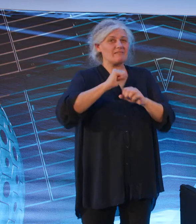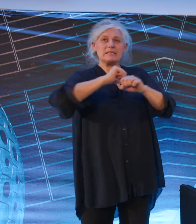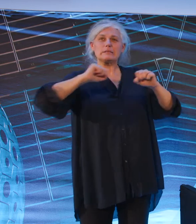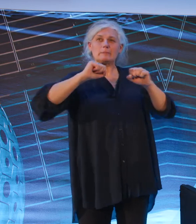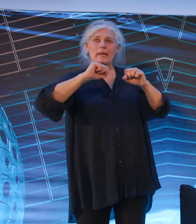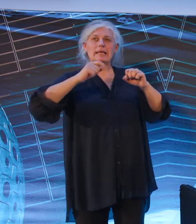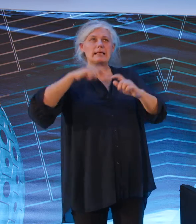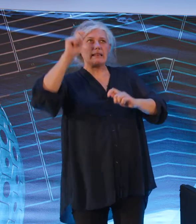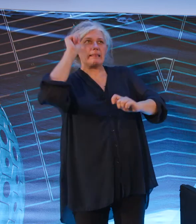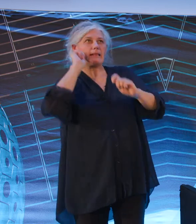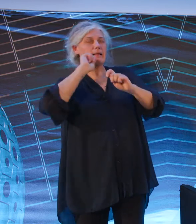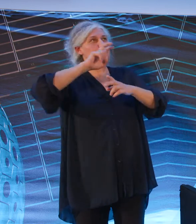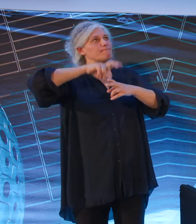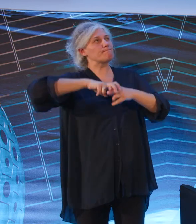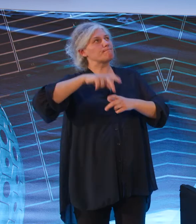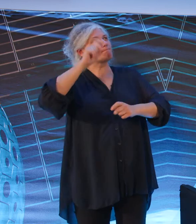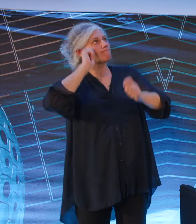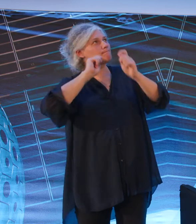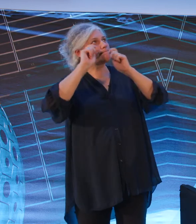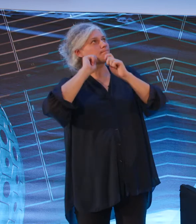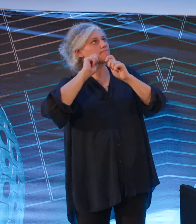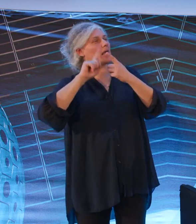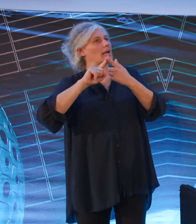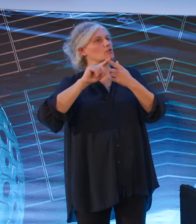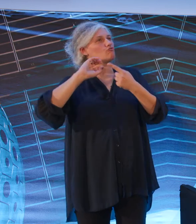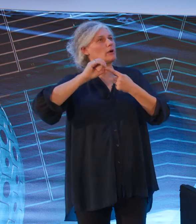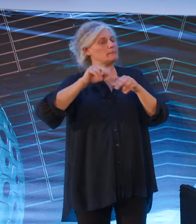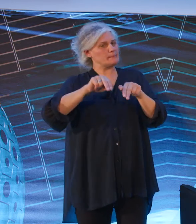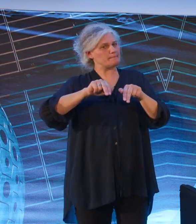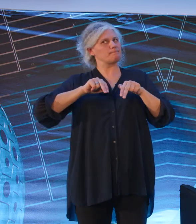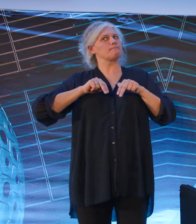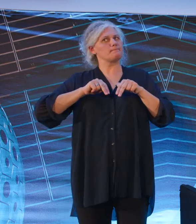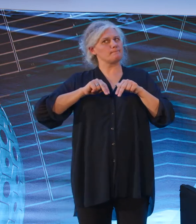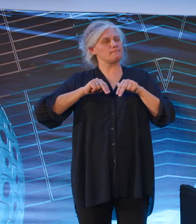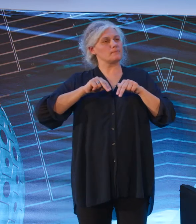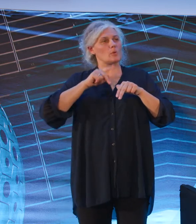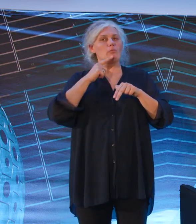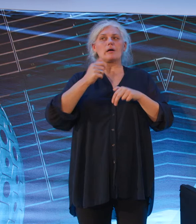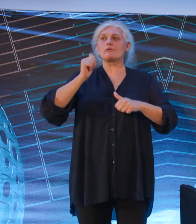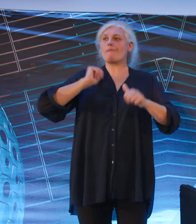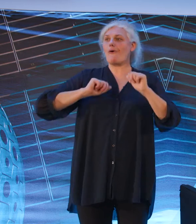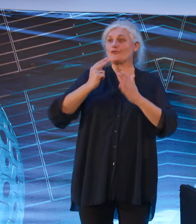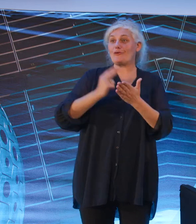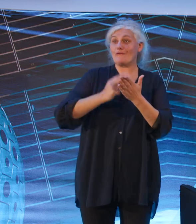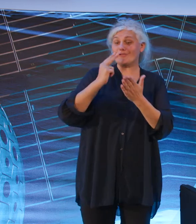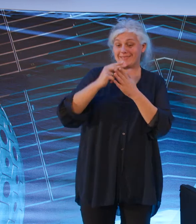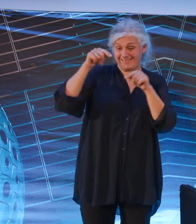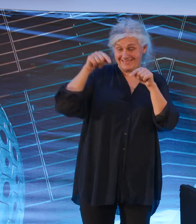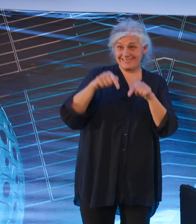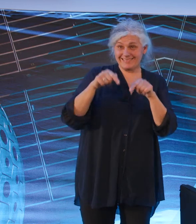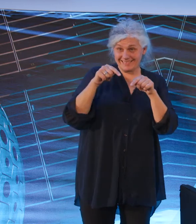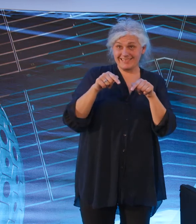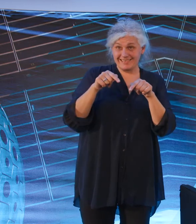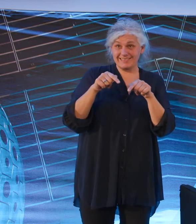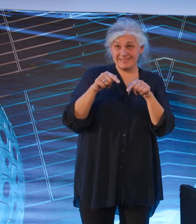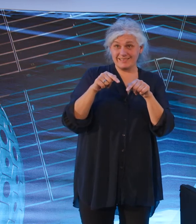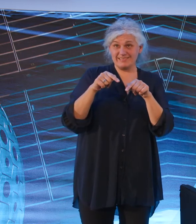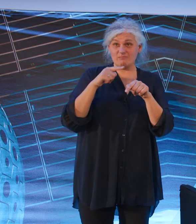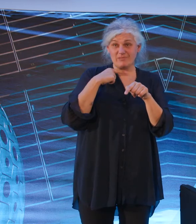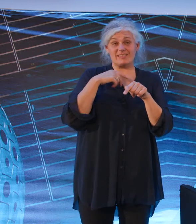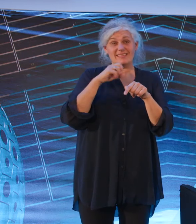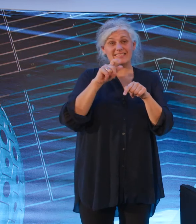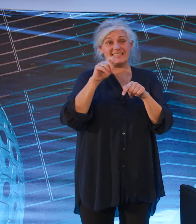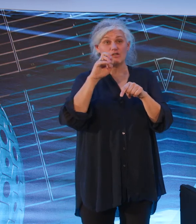to think and to be objective. But the modern university and this university is anything but the